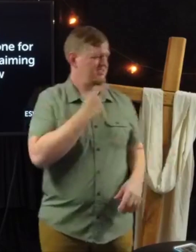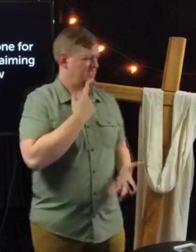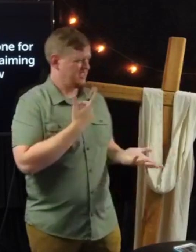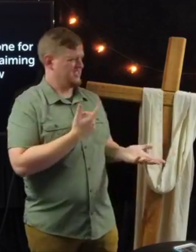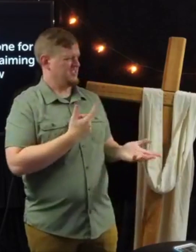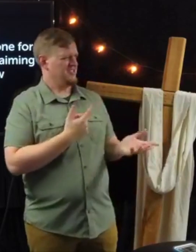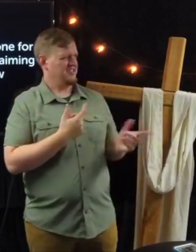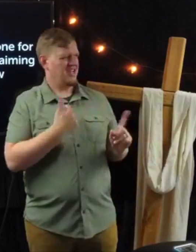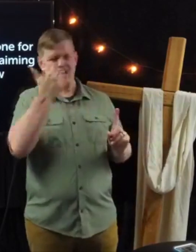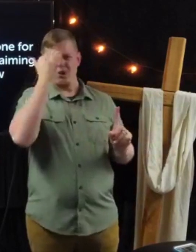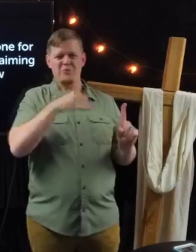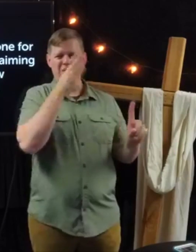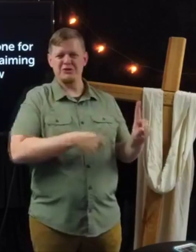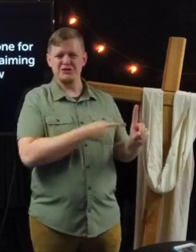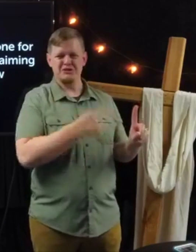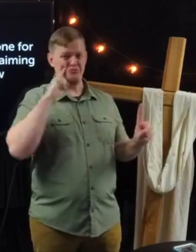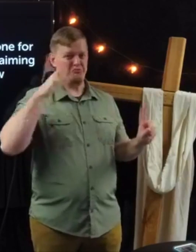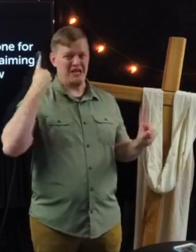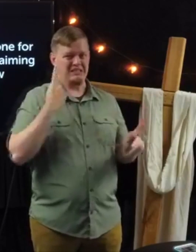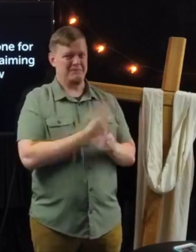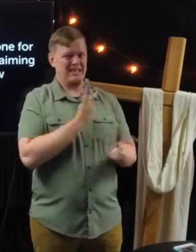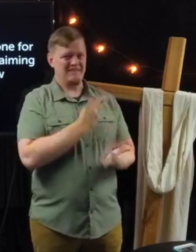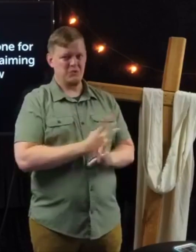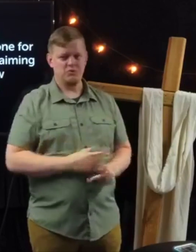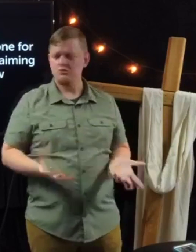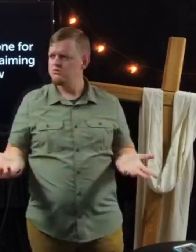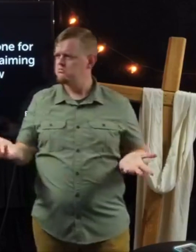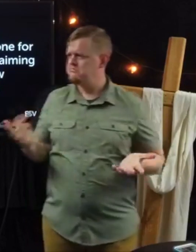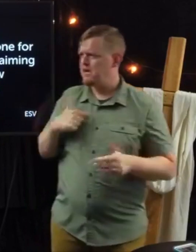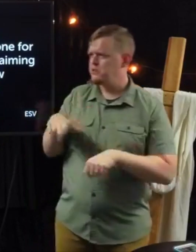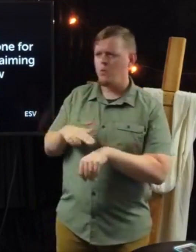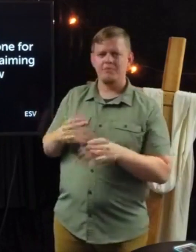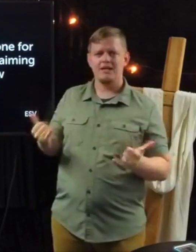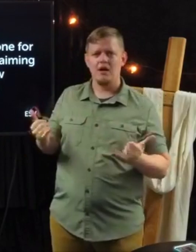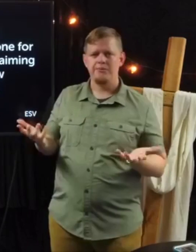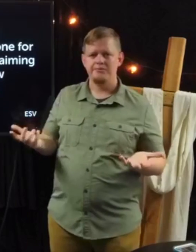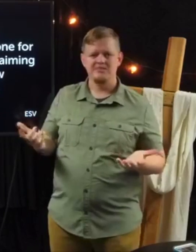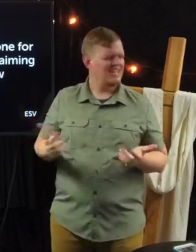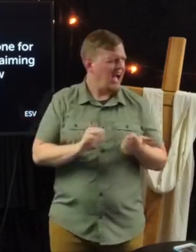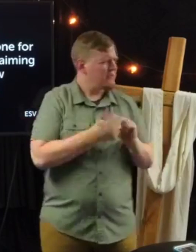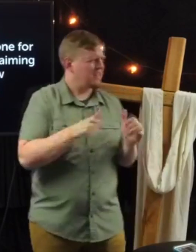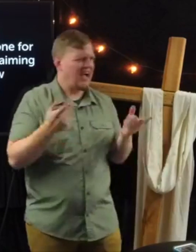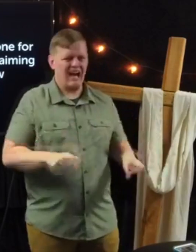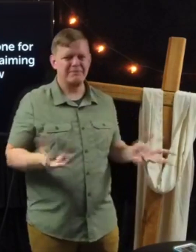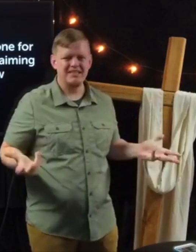People need to look at him and say, well, I know that person. That was the crazy person. Be careful around him. And then the person can respond, well, I'm normal